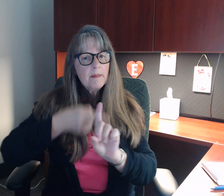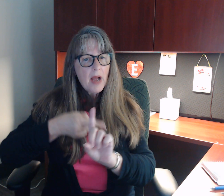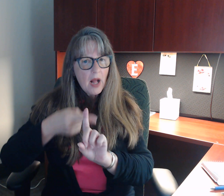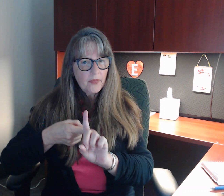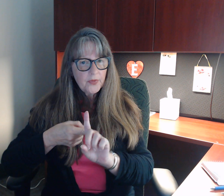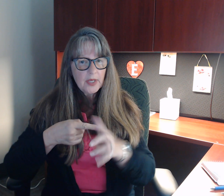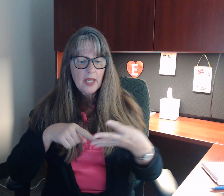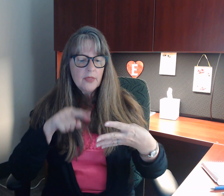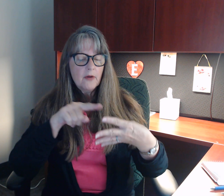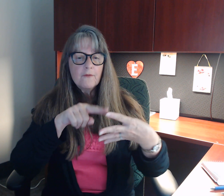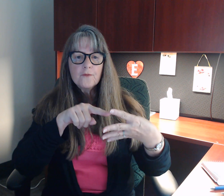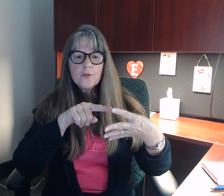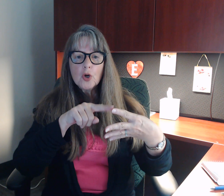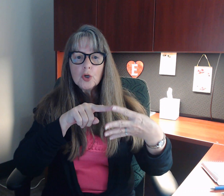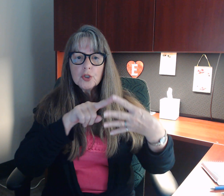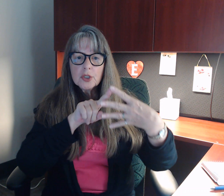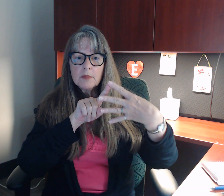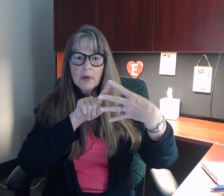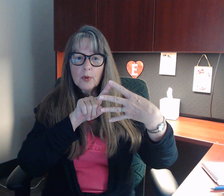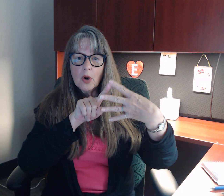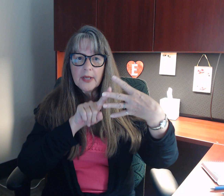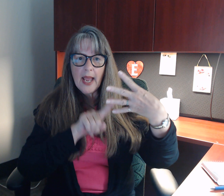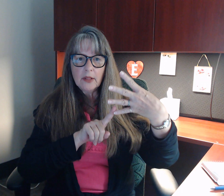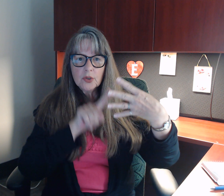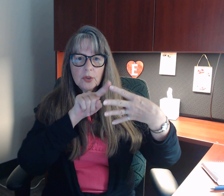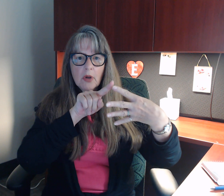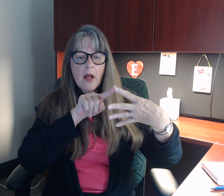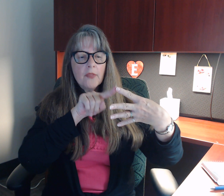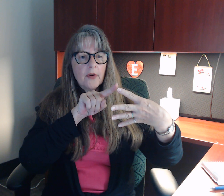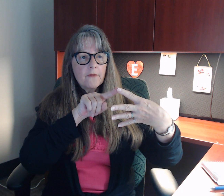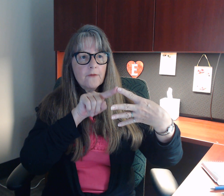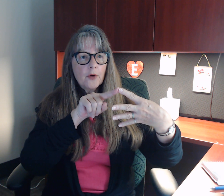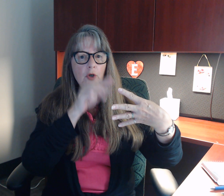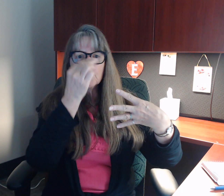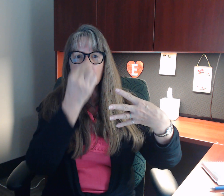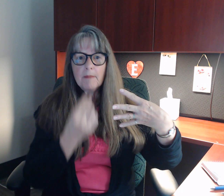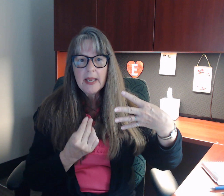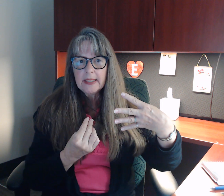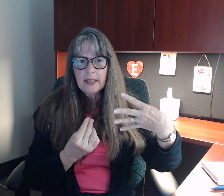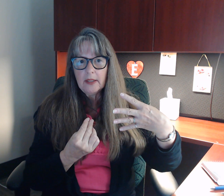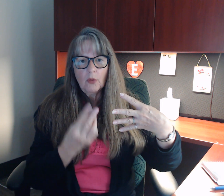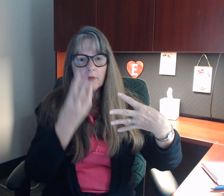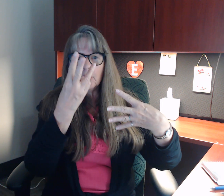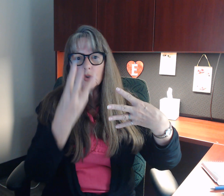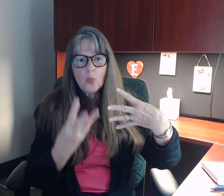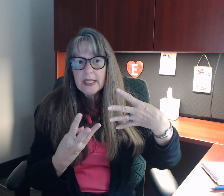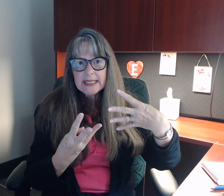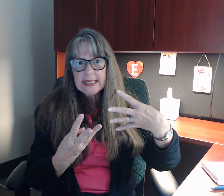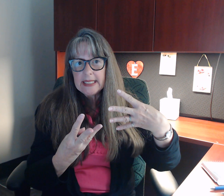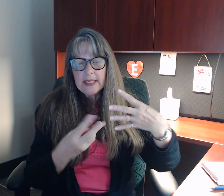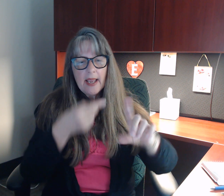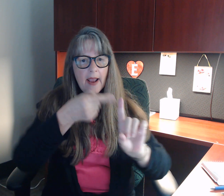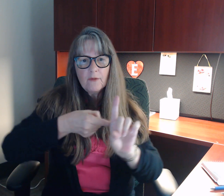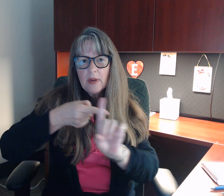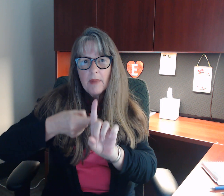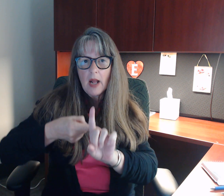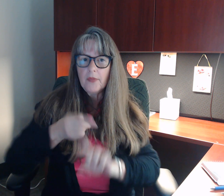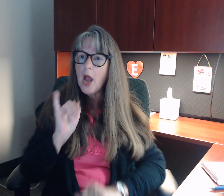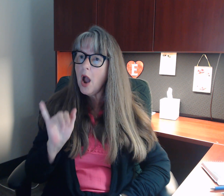month. The first, remember our calendar, the first Monday or the first Wednesday every month.